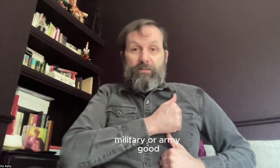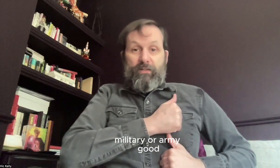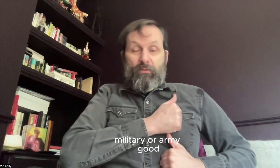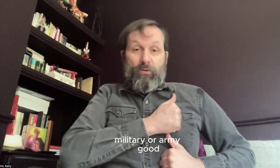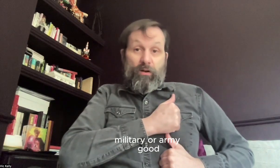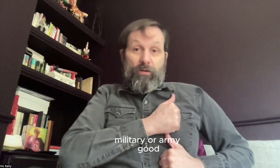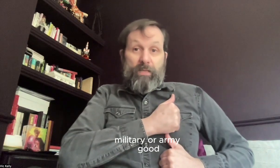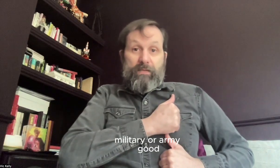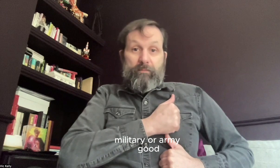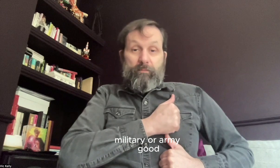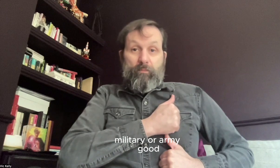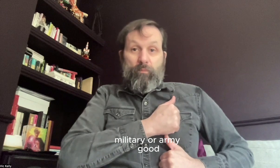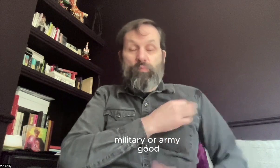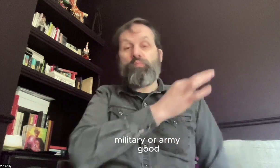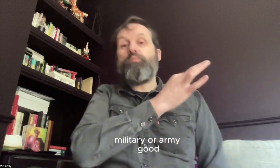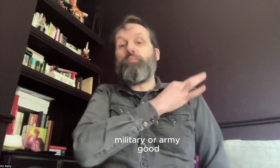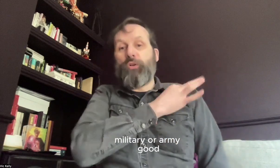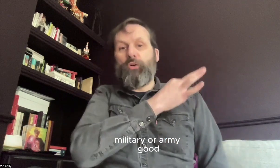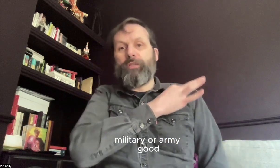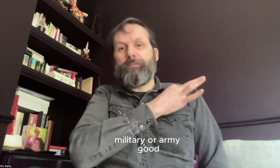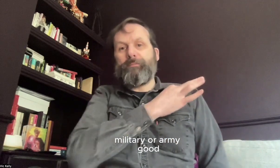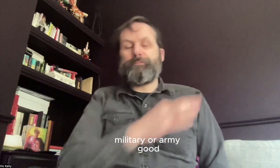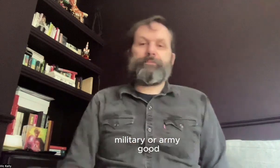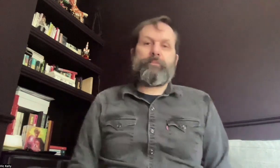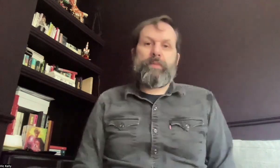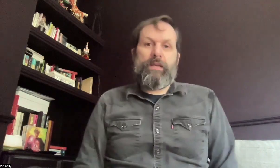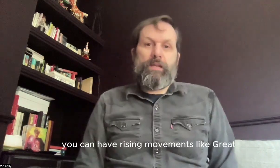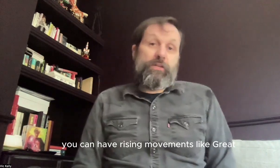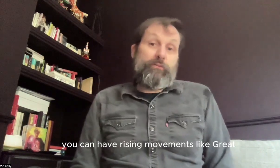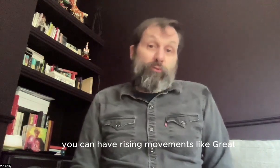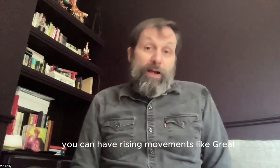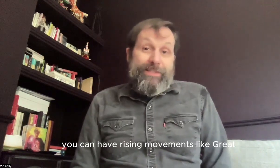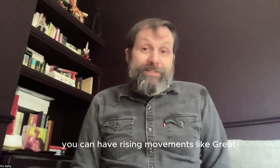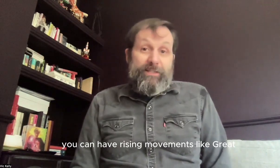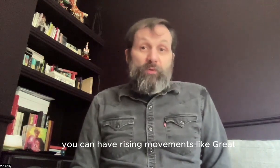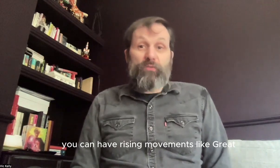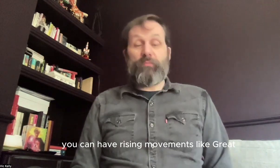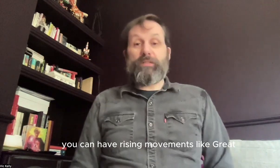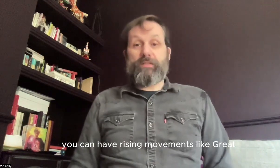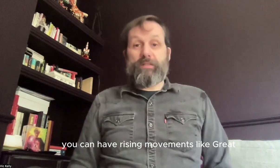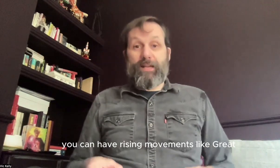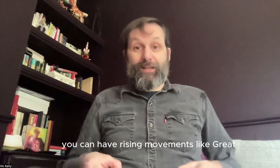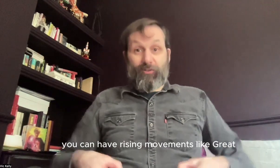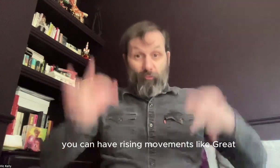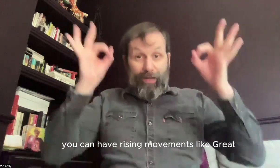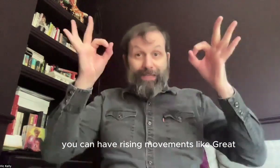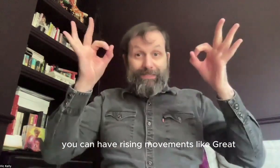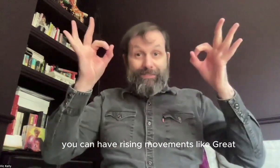military or army, good. You can have rising movements like great,